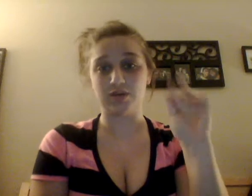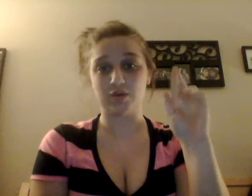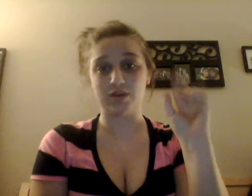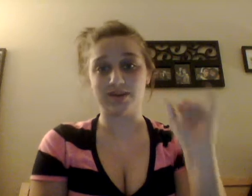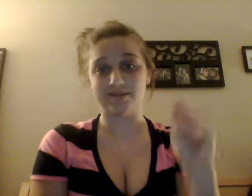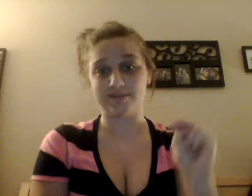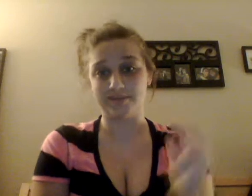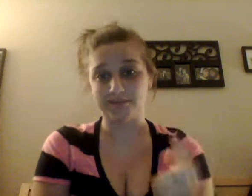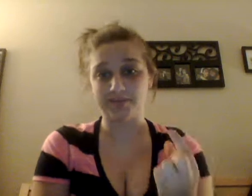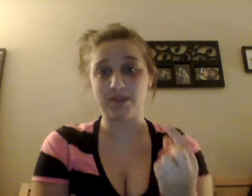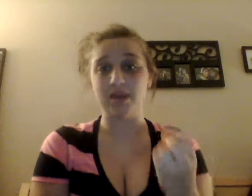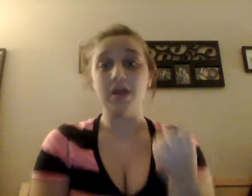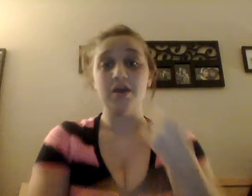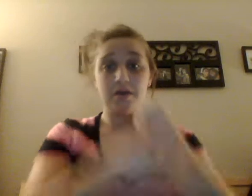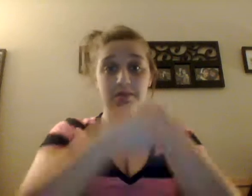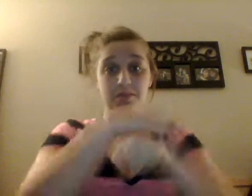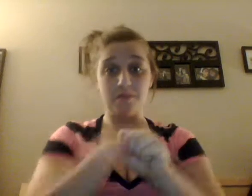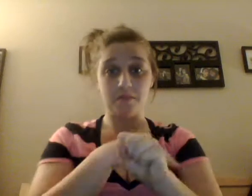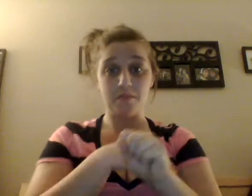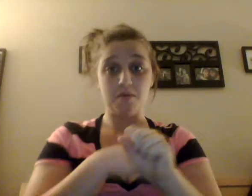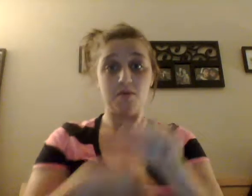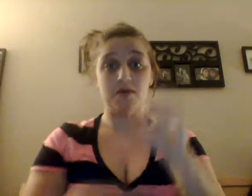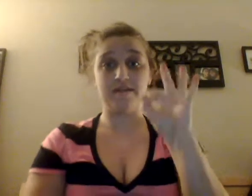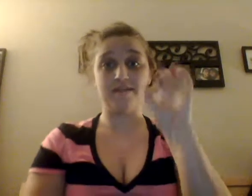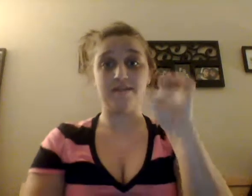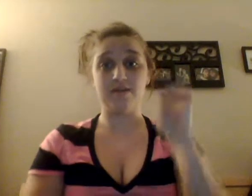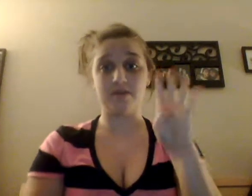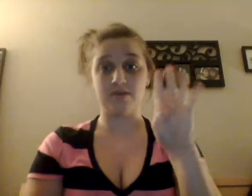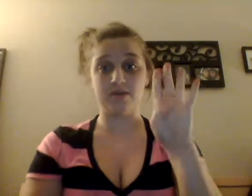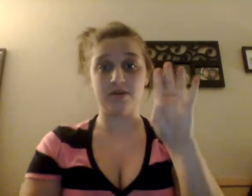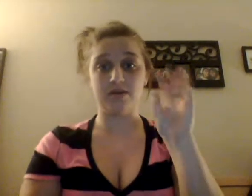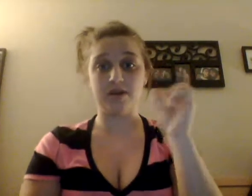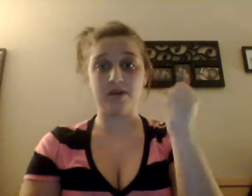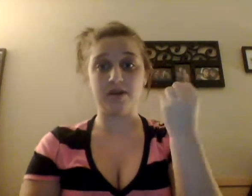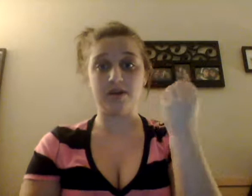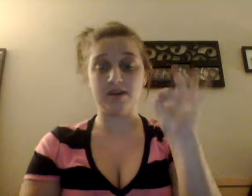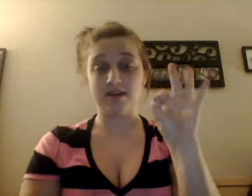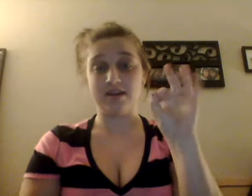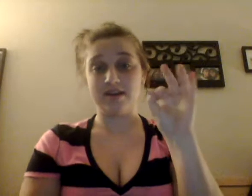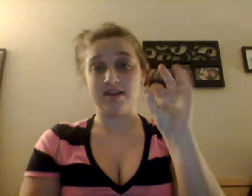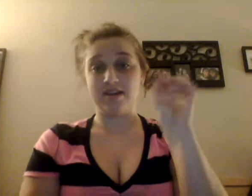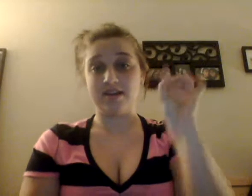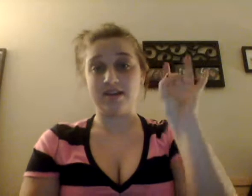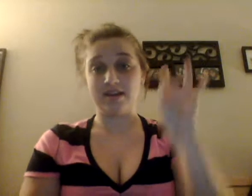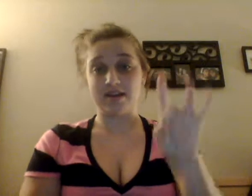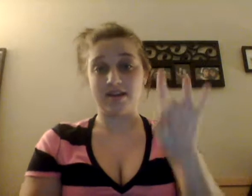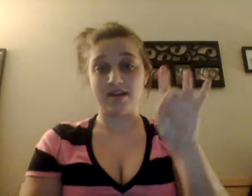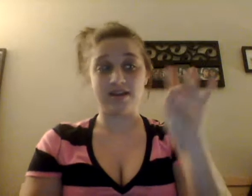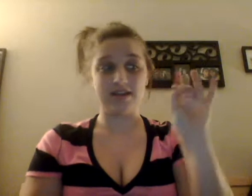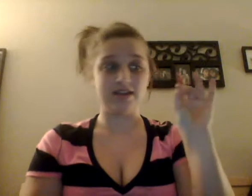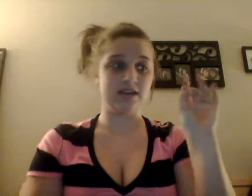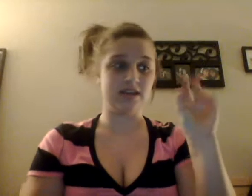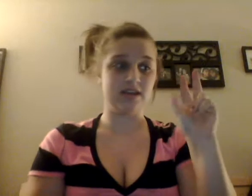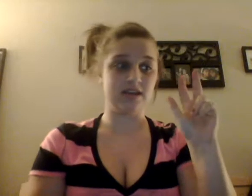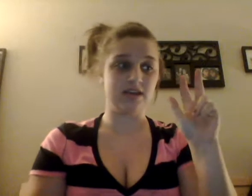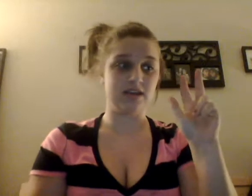no war from the time to die. Sparta, for birth! Her men will die in arms, and her women and